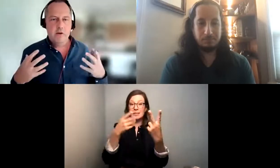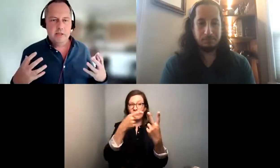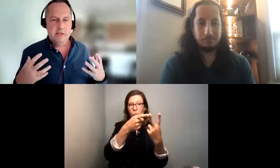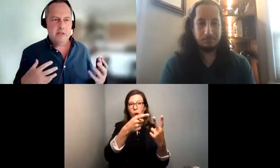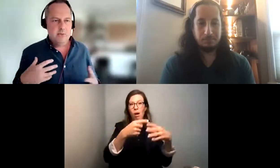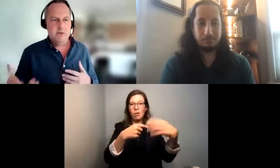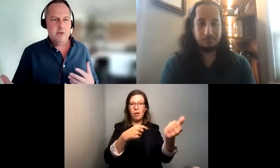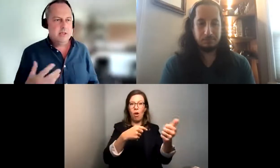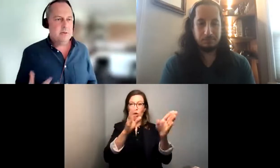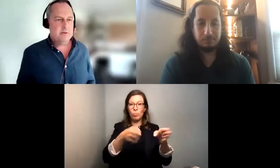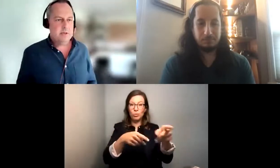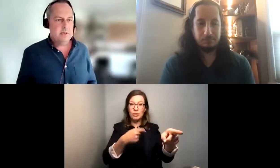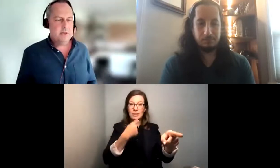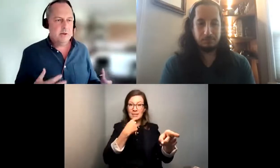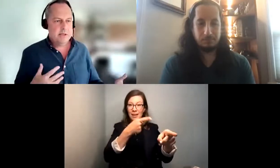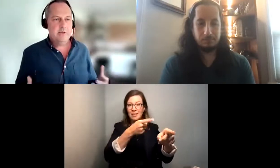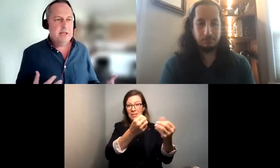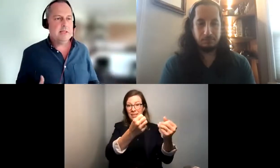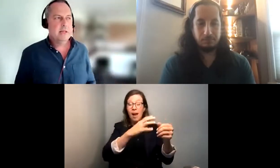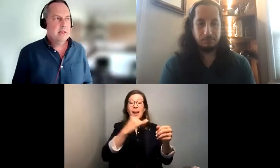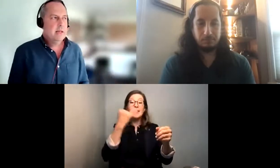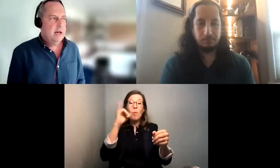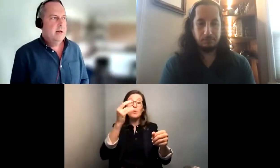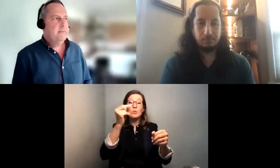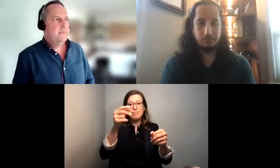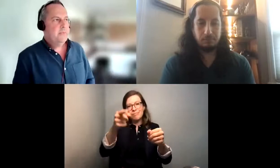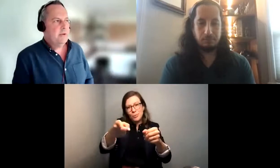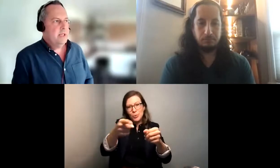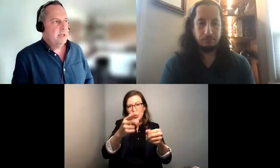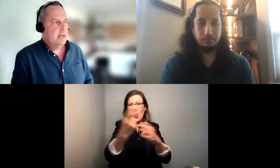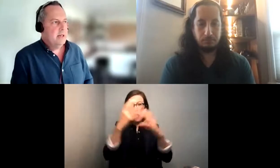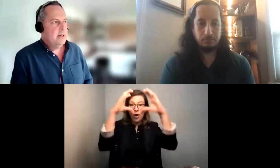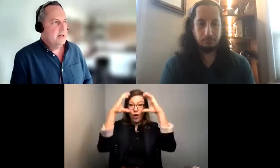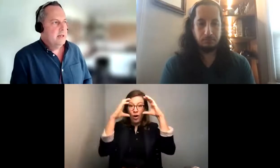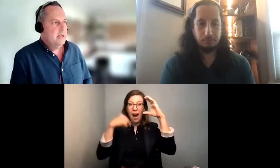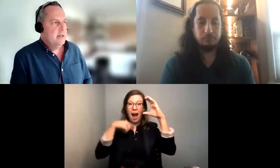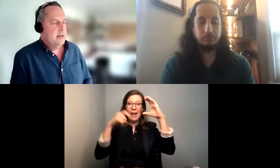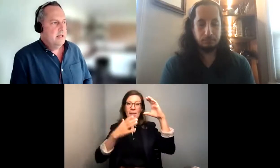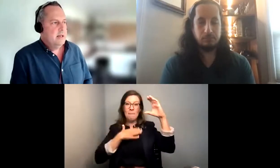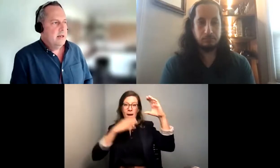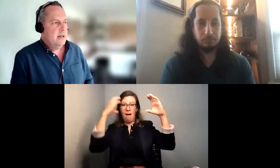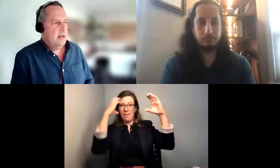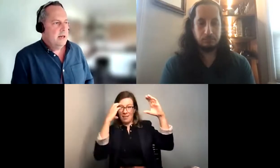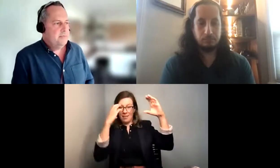John's wearing the system, it also needs to be able to interpret. So I think there is a